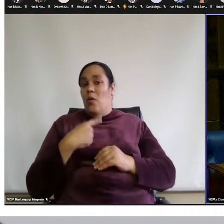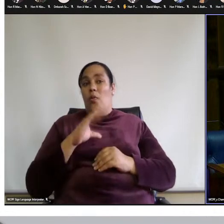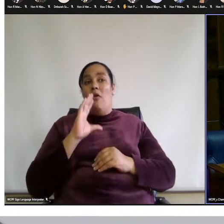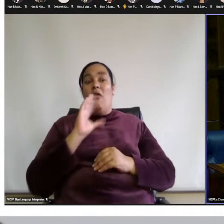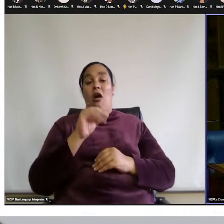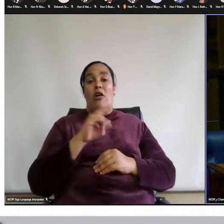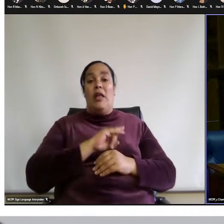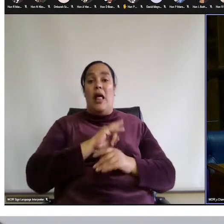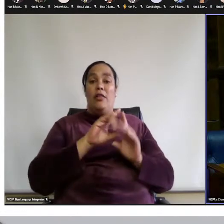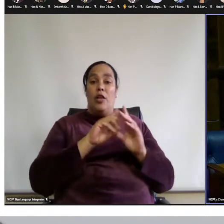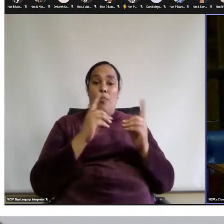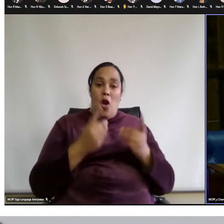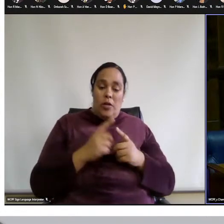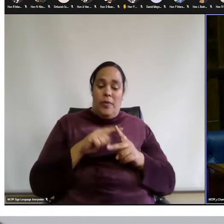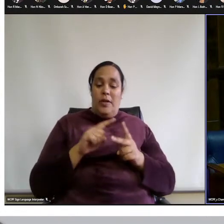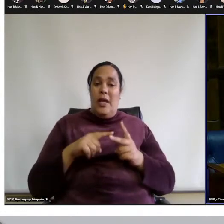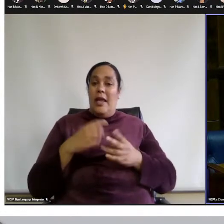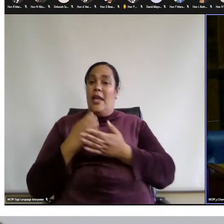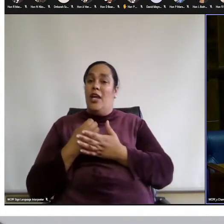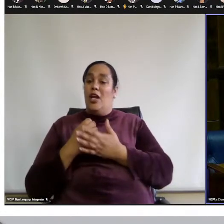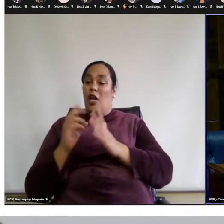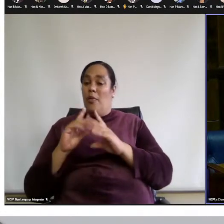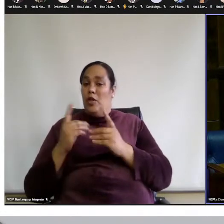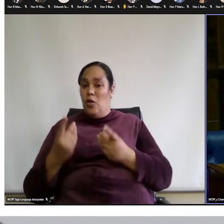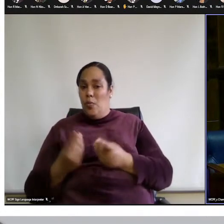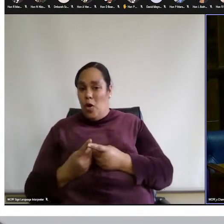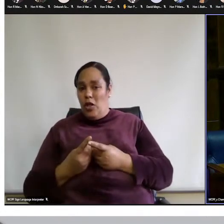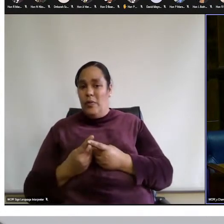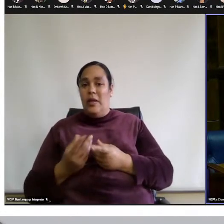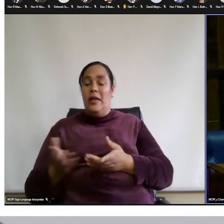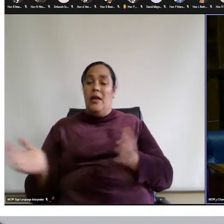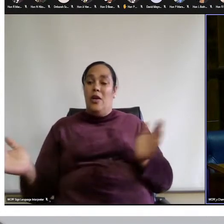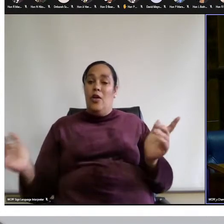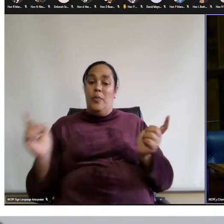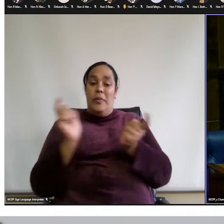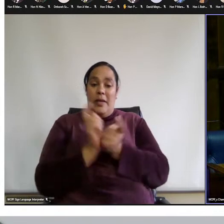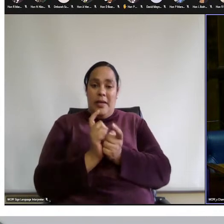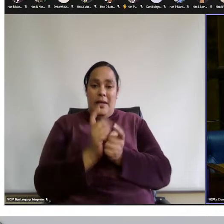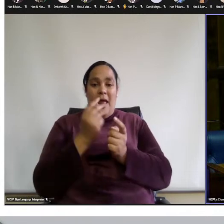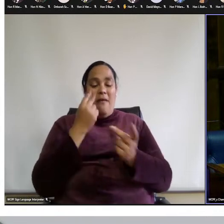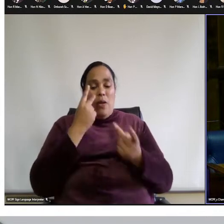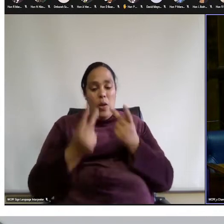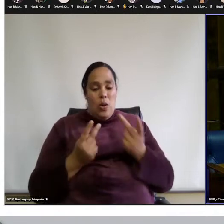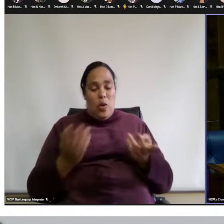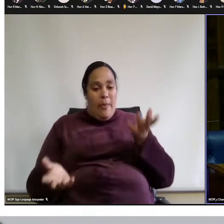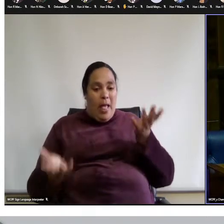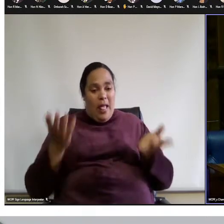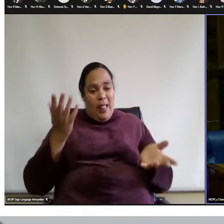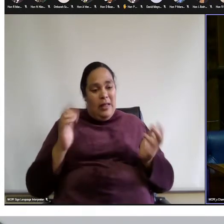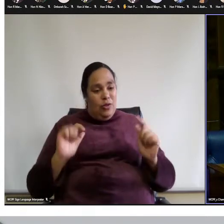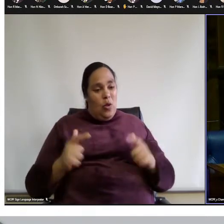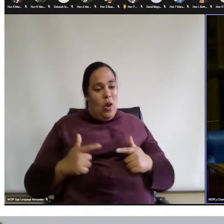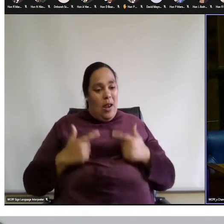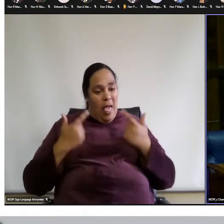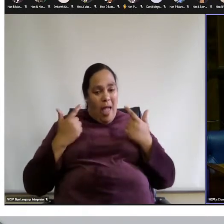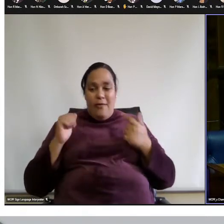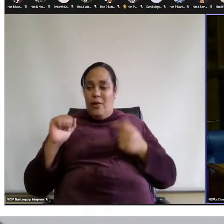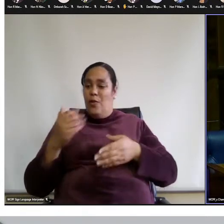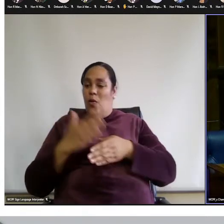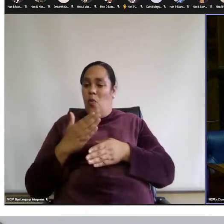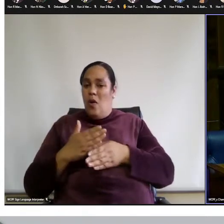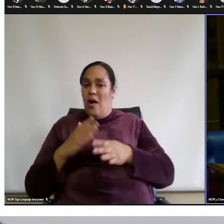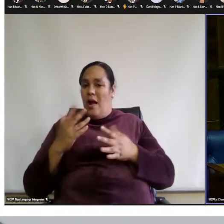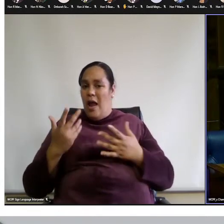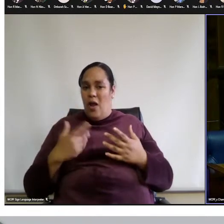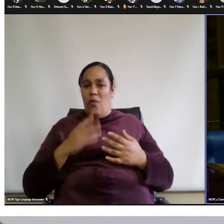health department and we ask our economics departments to get together to have a look at the balance of lives and livelihoods. We ask